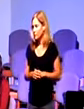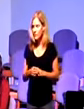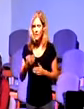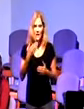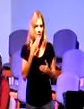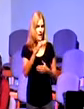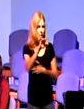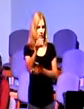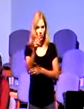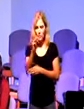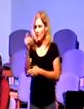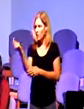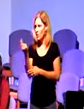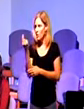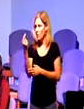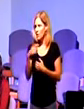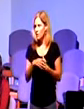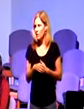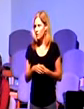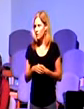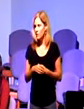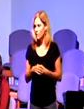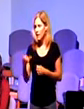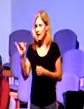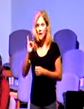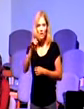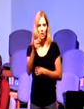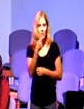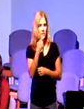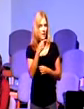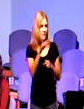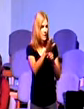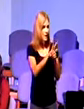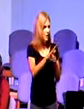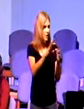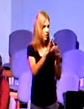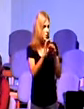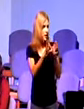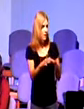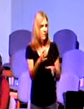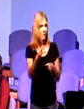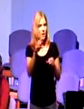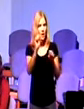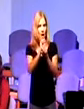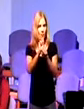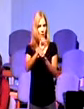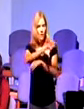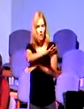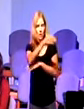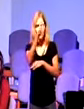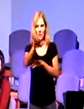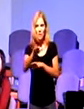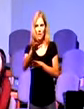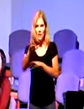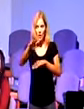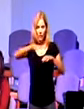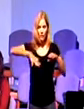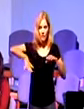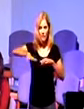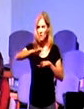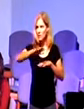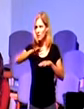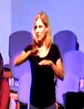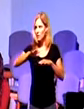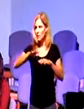Thank you, Jim, as always. As Jim said, I'm an area coordinator for Operation Christmas Child. I oversee the Morris, Warren,